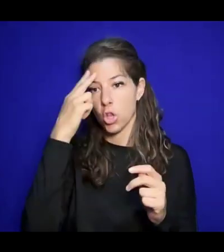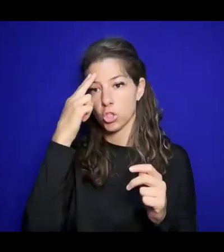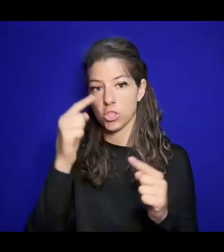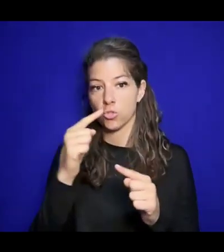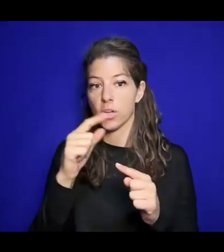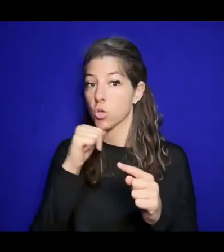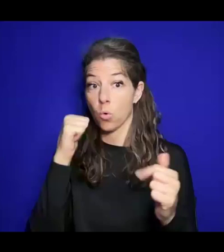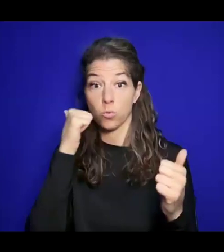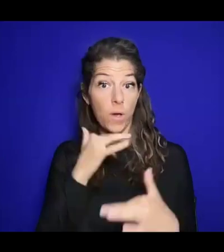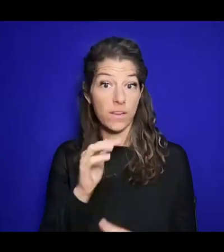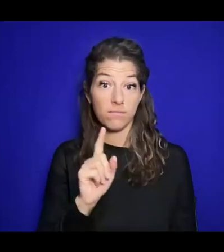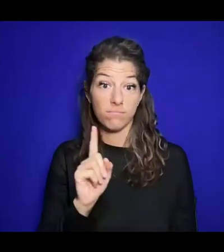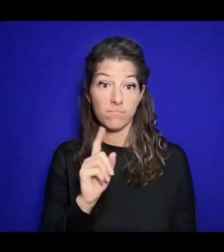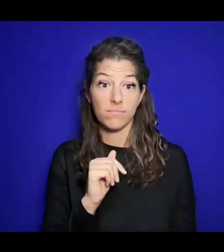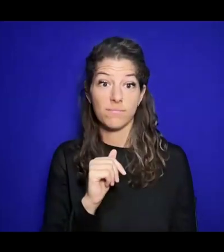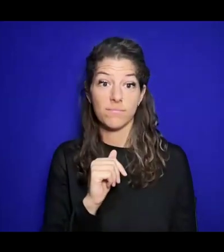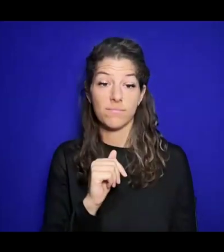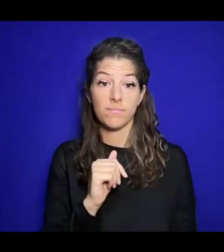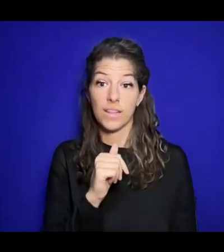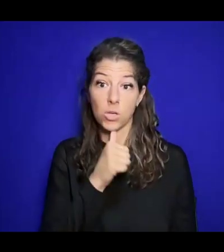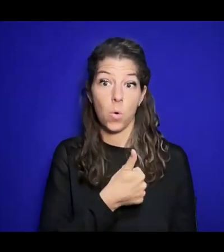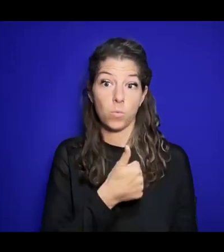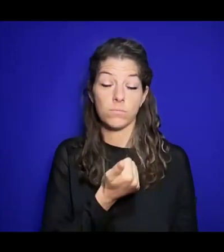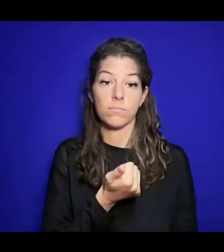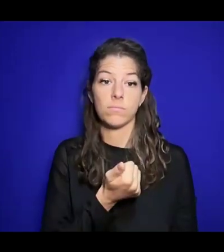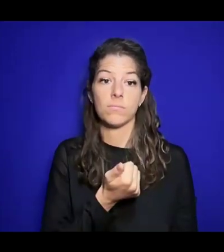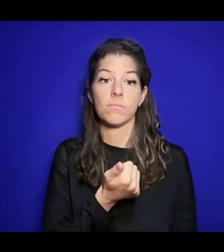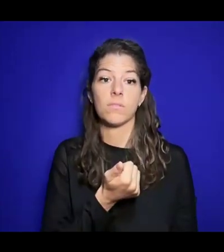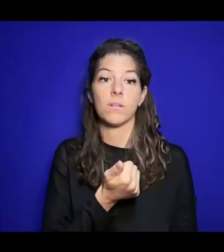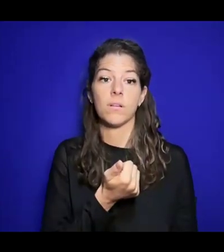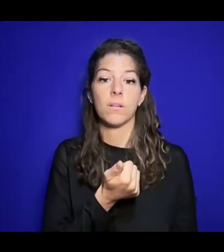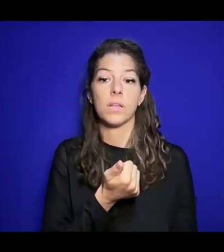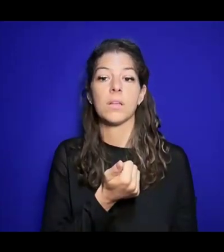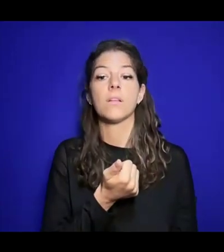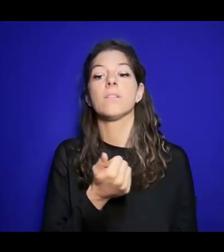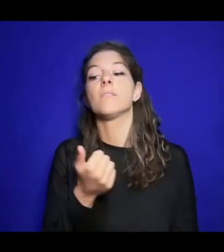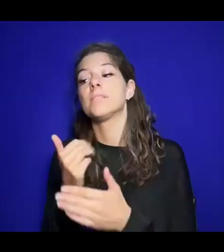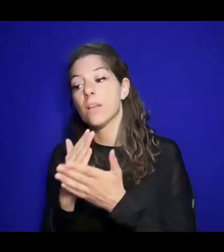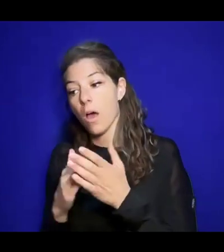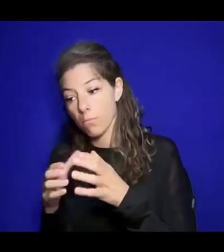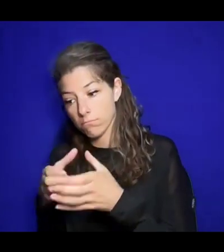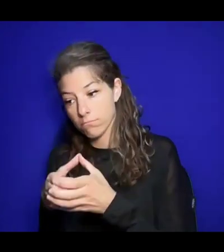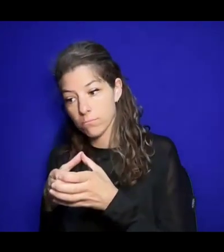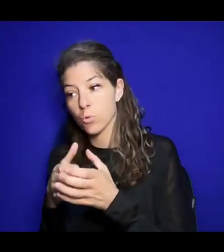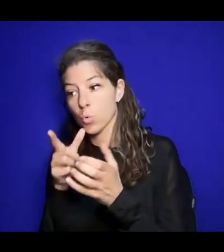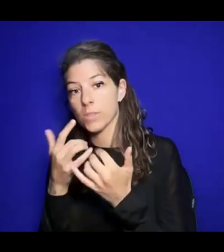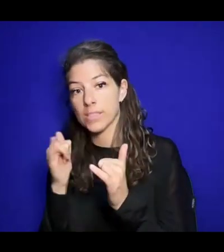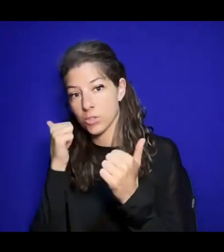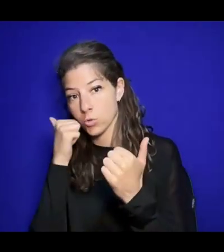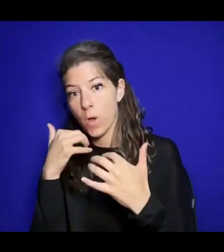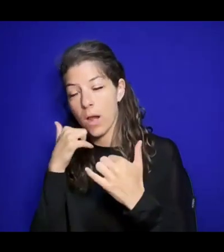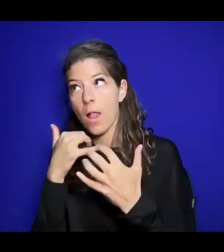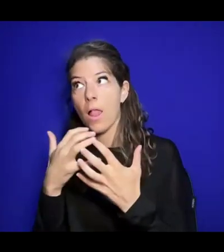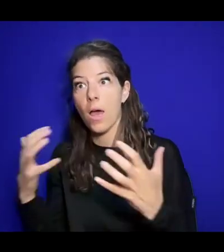do not sweat in the area of the neurological injury. There are a subpopulation of people who sweat